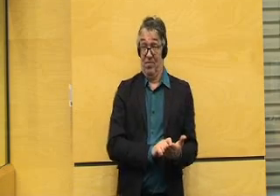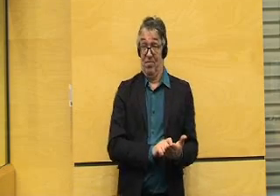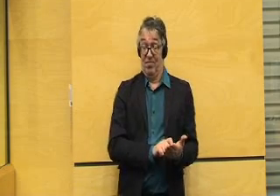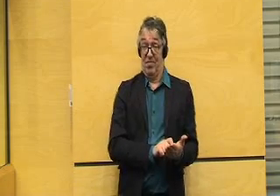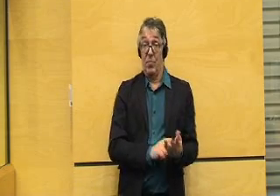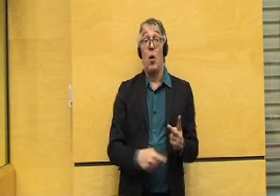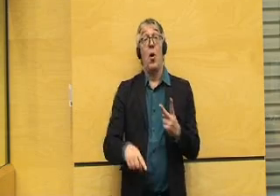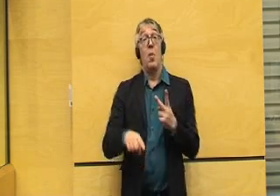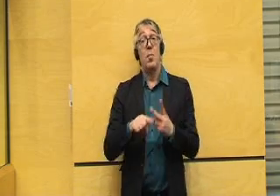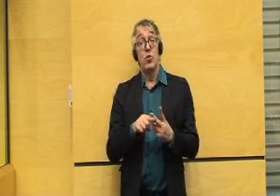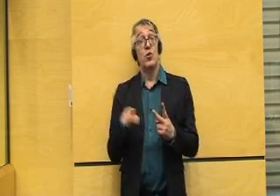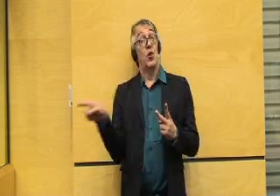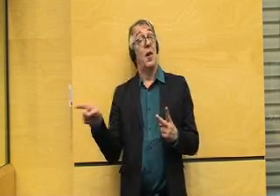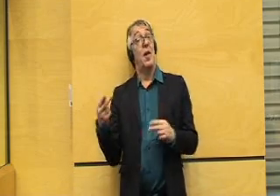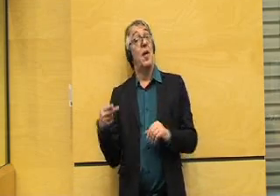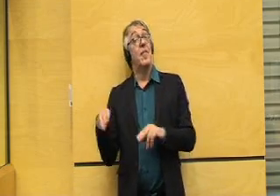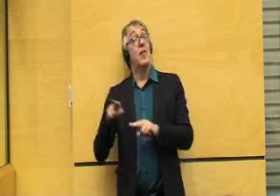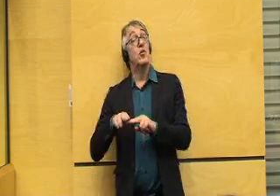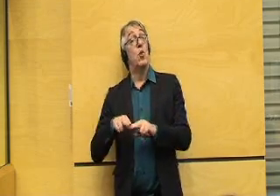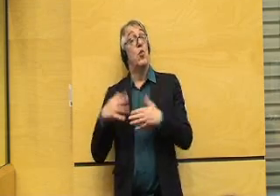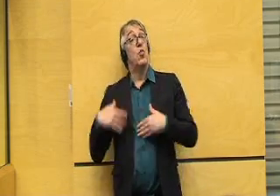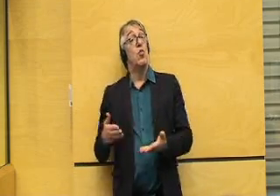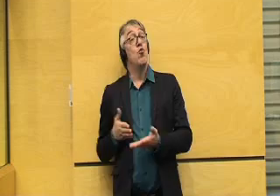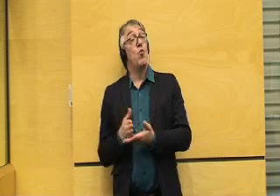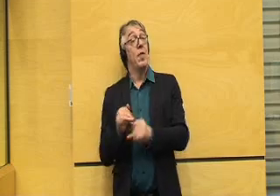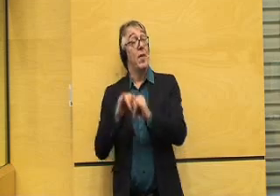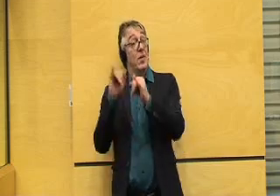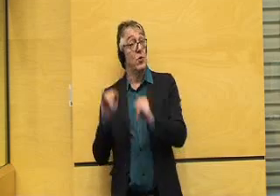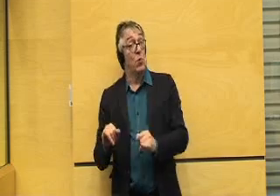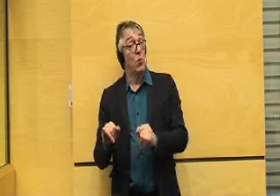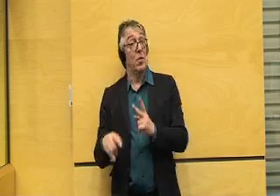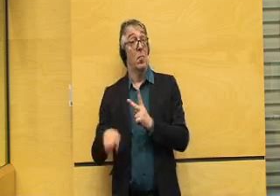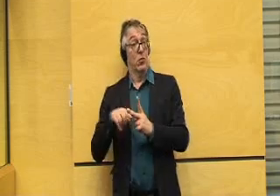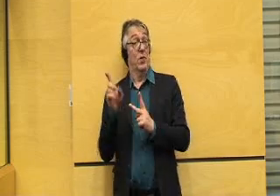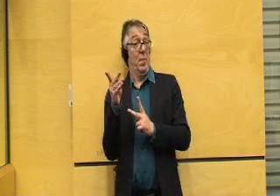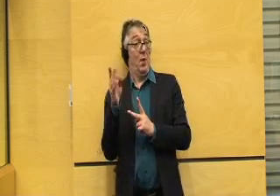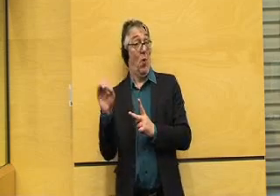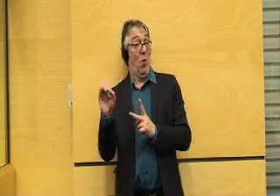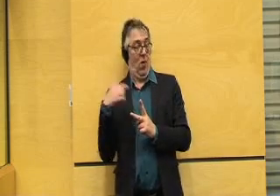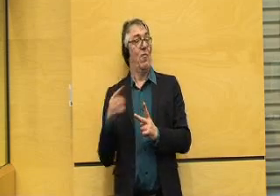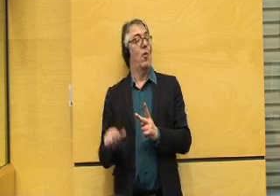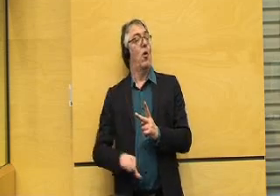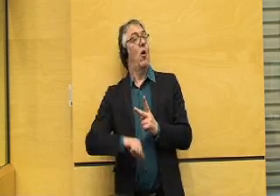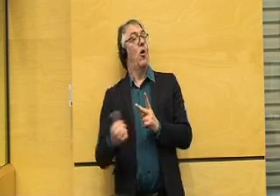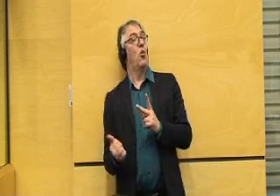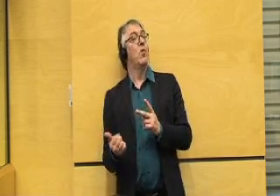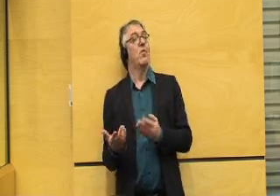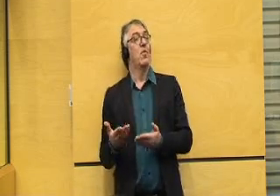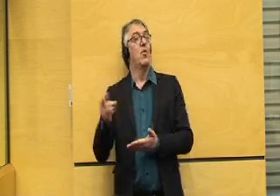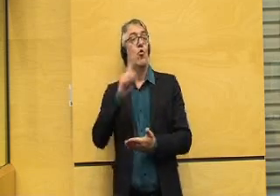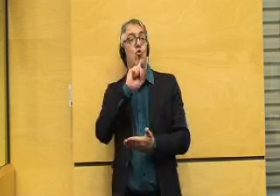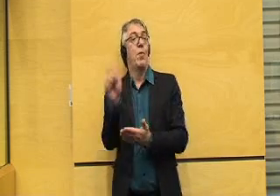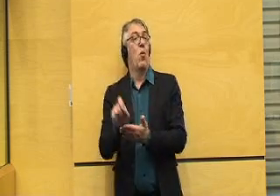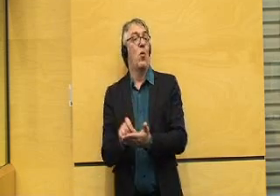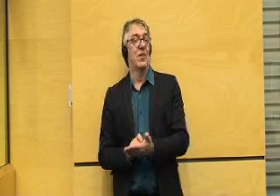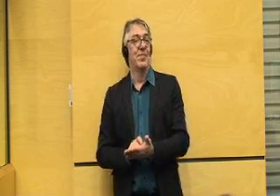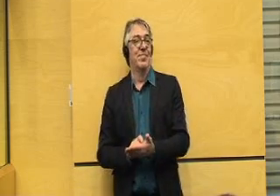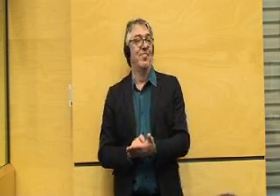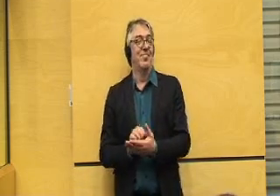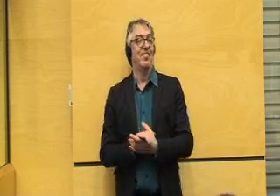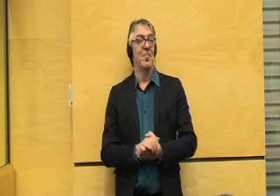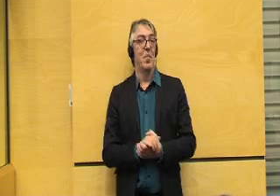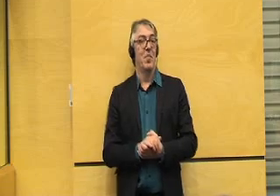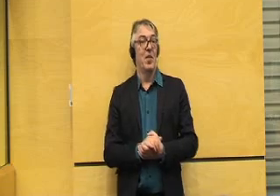to the National Human Rights Institution and civil society for their alternative reports, because as my colleagues always say, it is